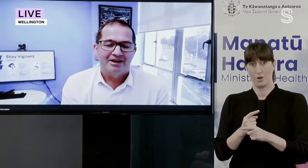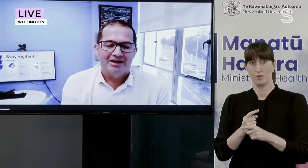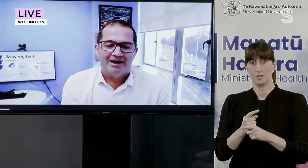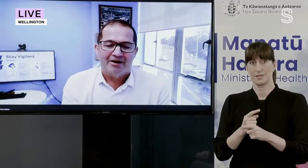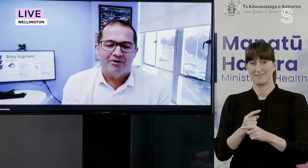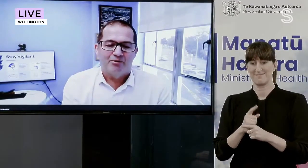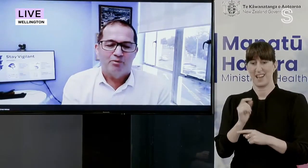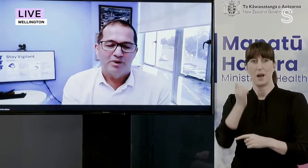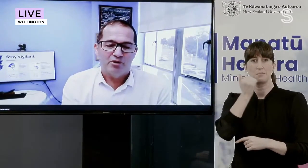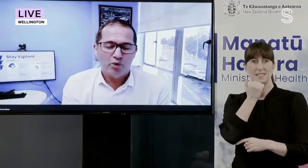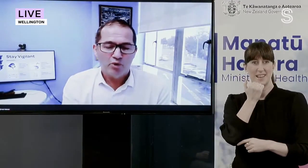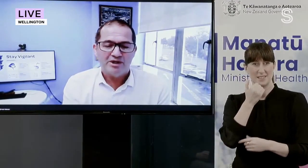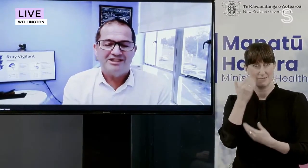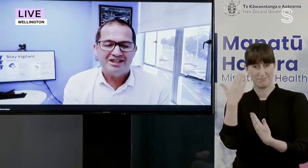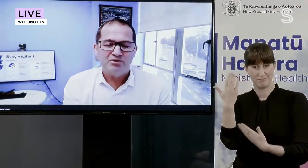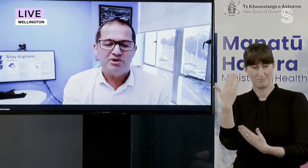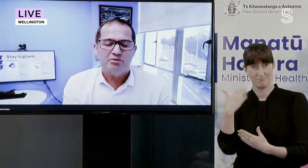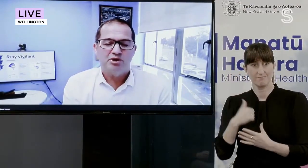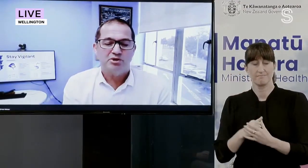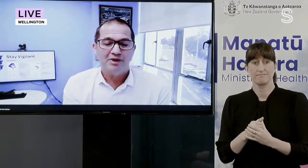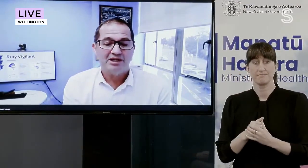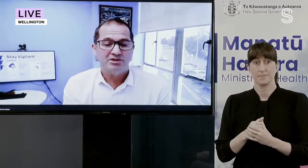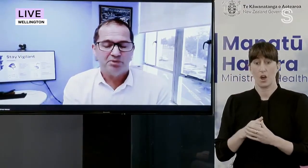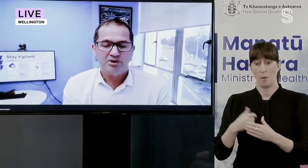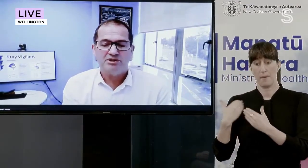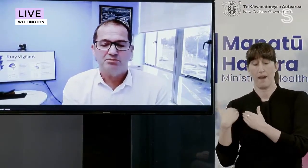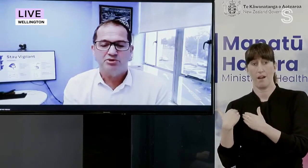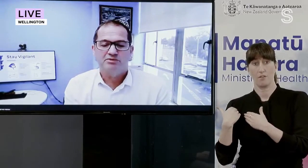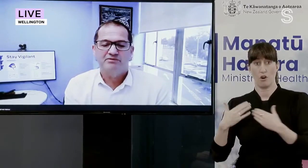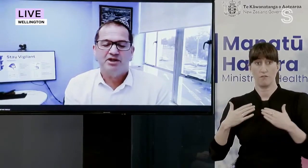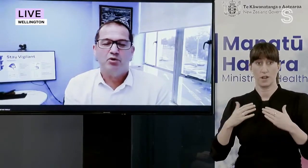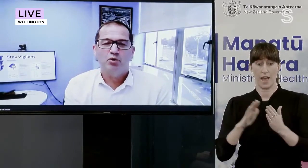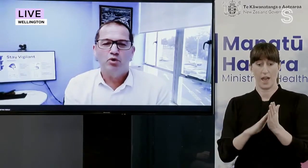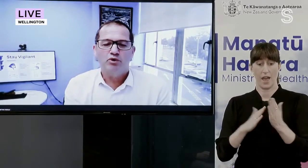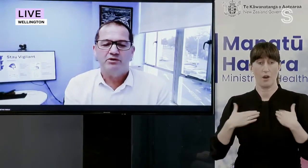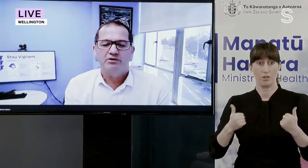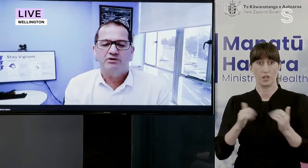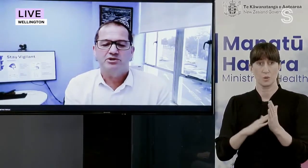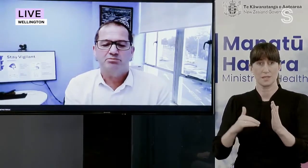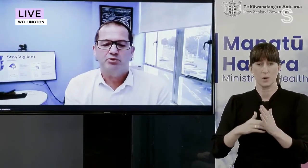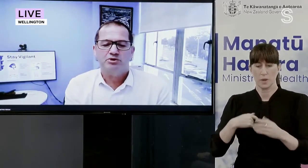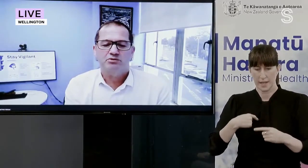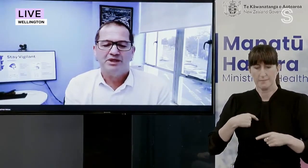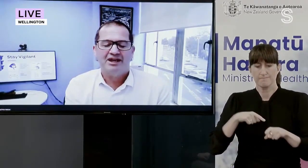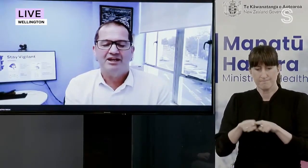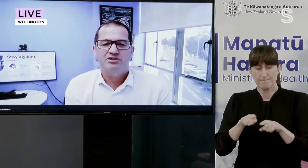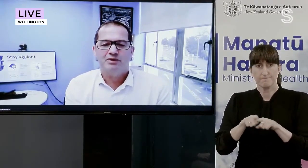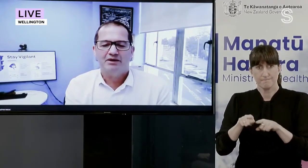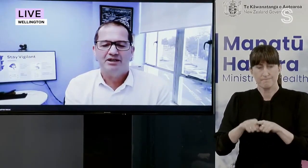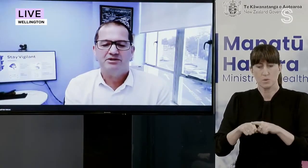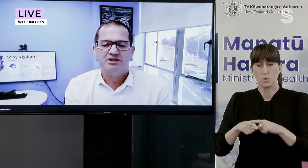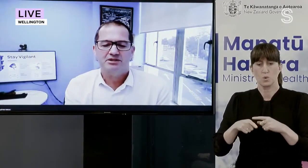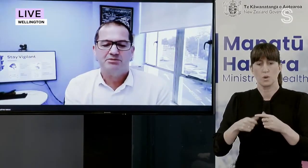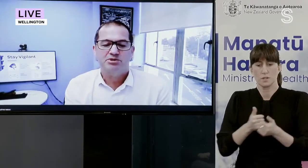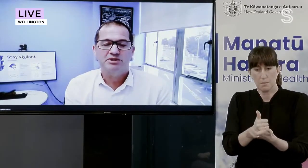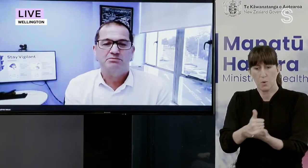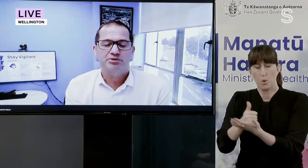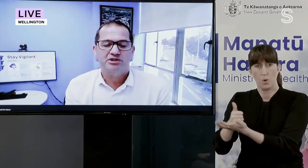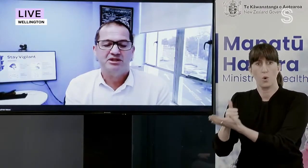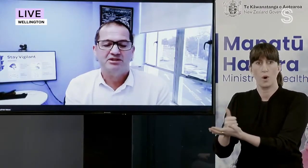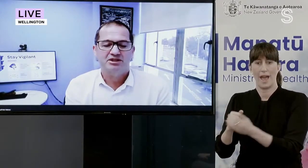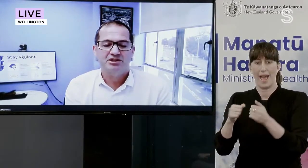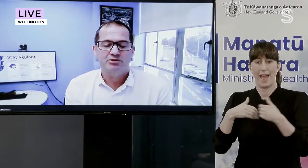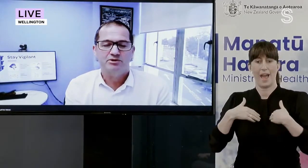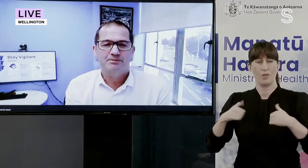say we are all continuing to work as quickly as possible to provide all the ongoing support we can to our health system as winter